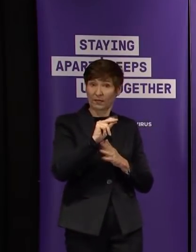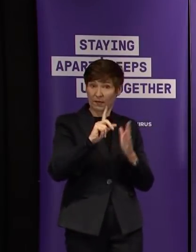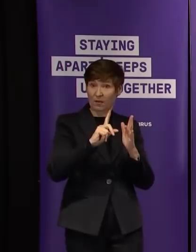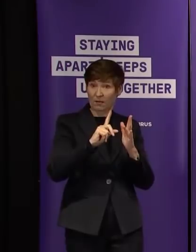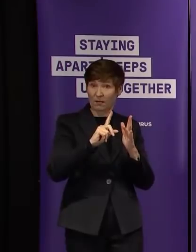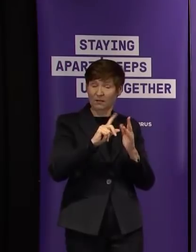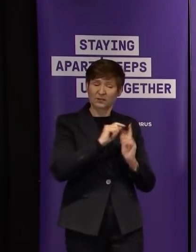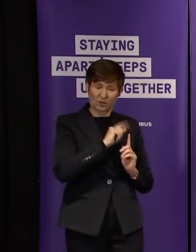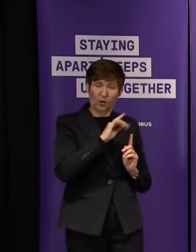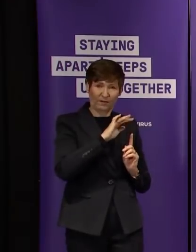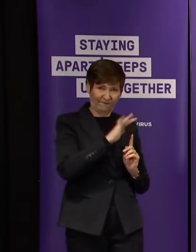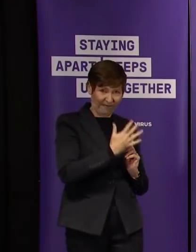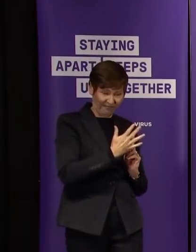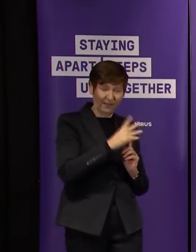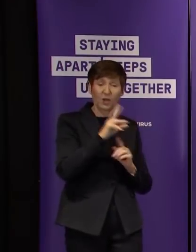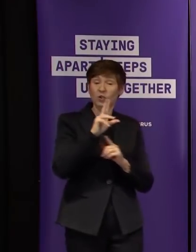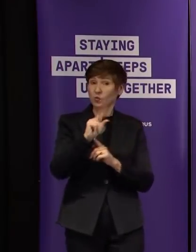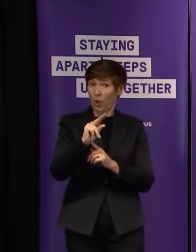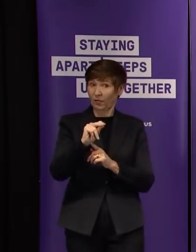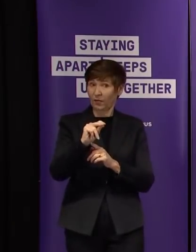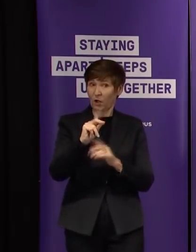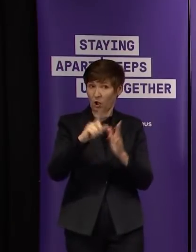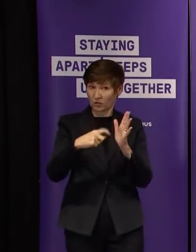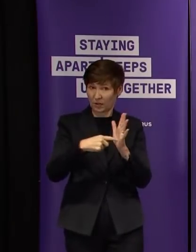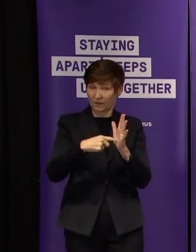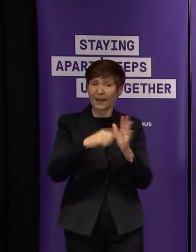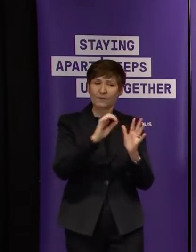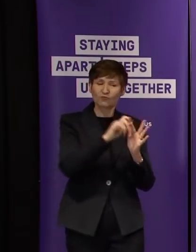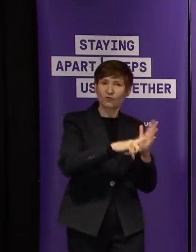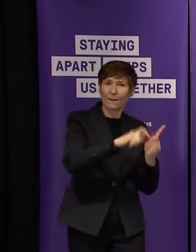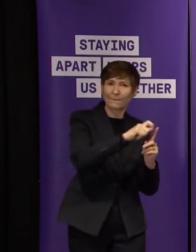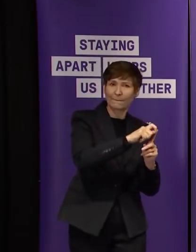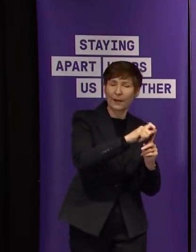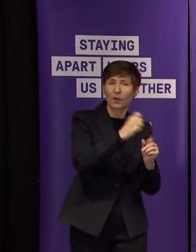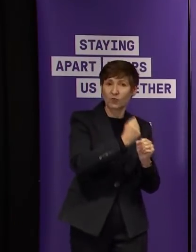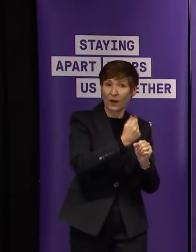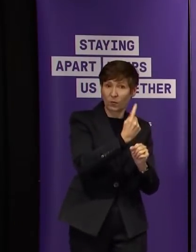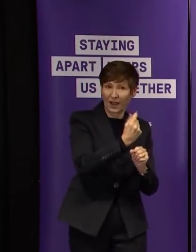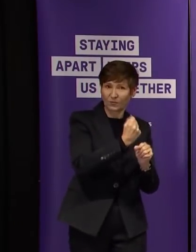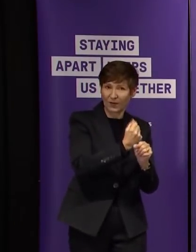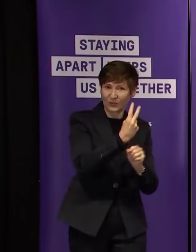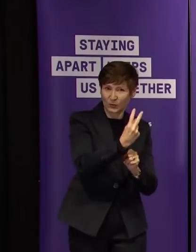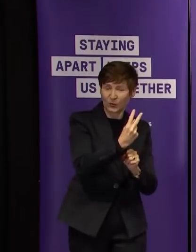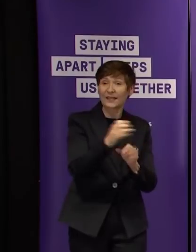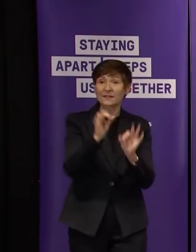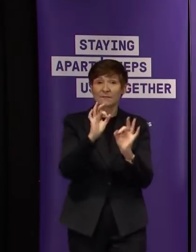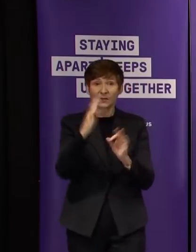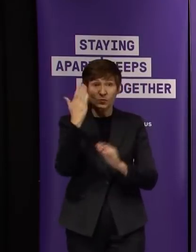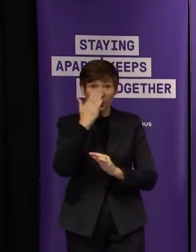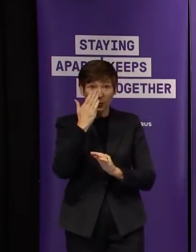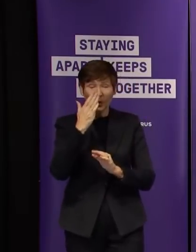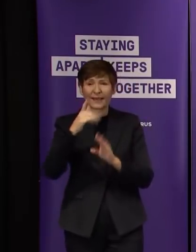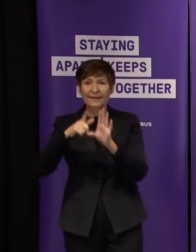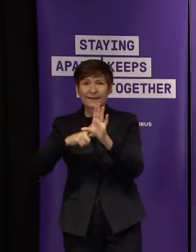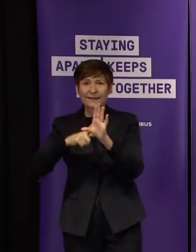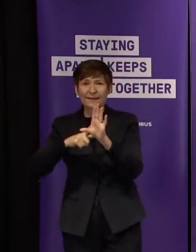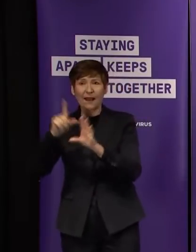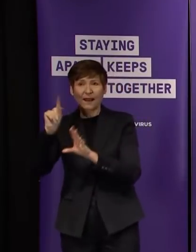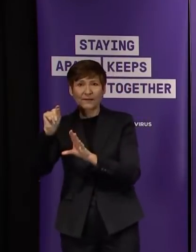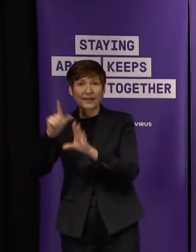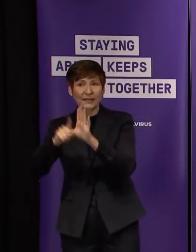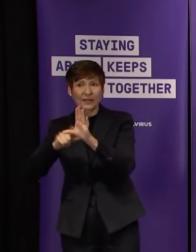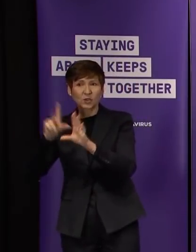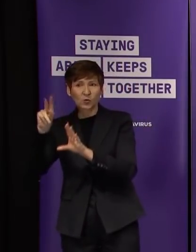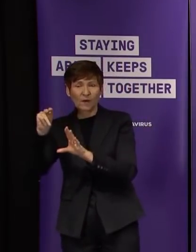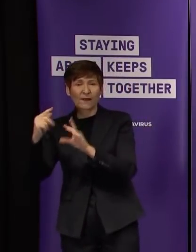the week of the 5th, the week of the 12th, Prep 1, 2s, specialist schools, VCE and VCAL. In